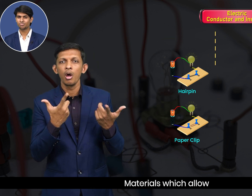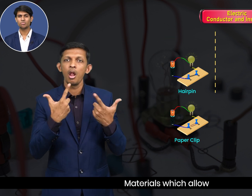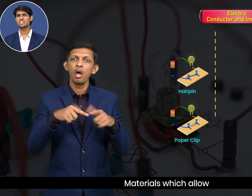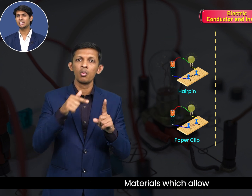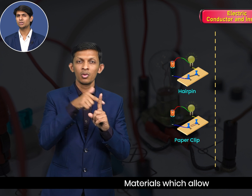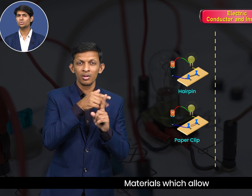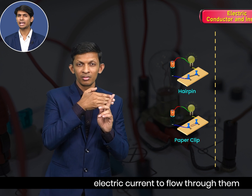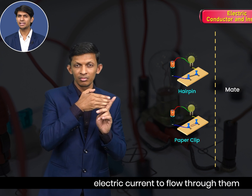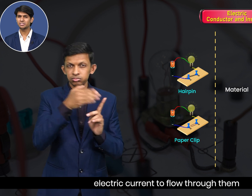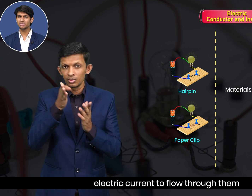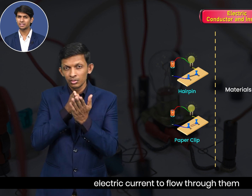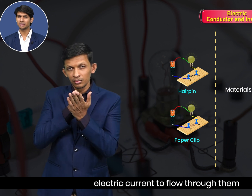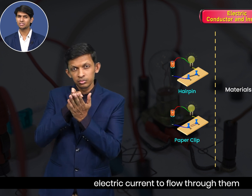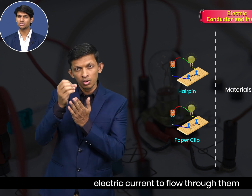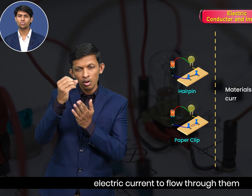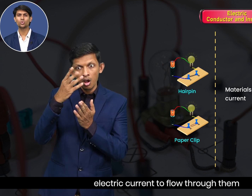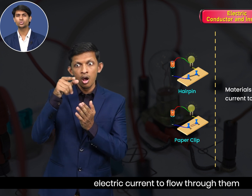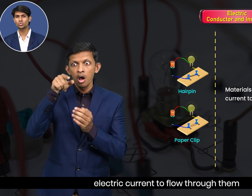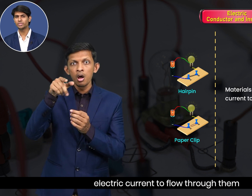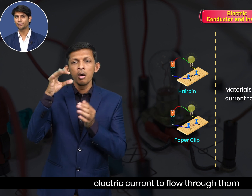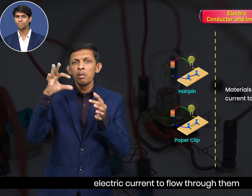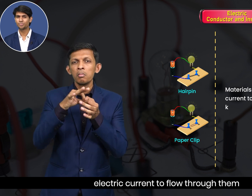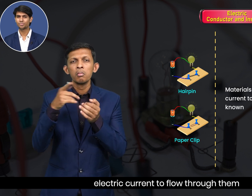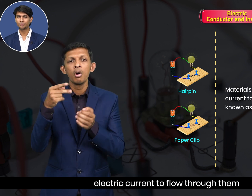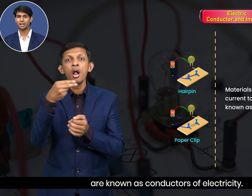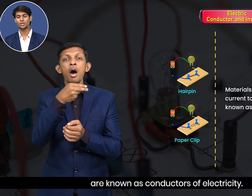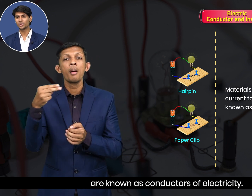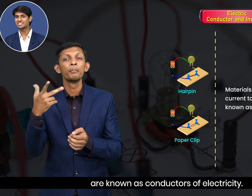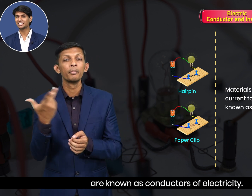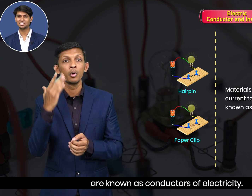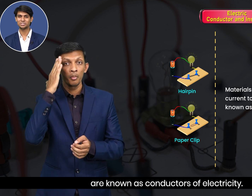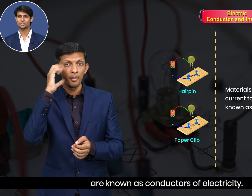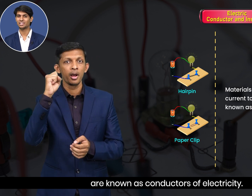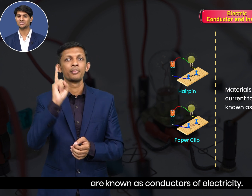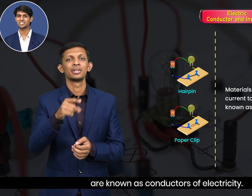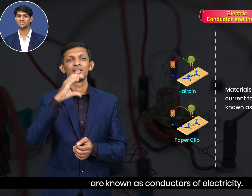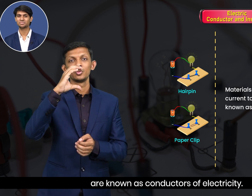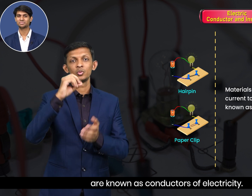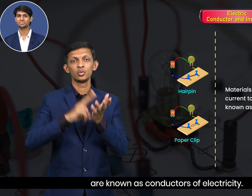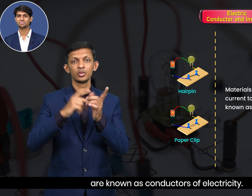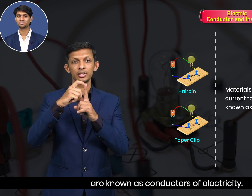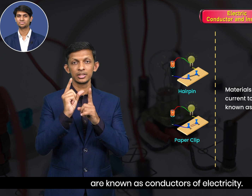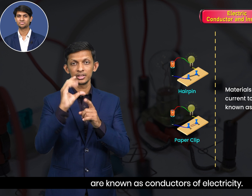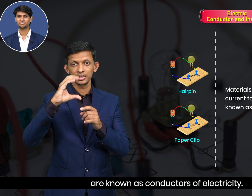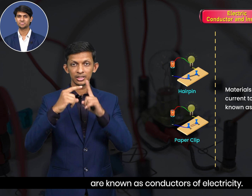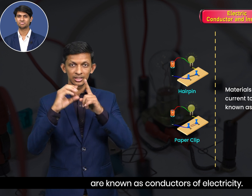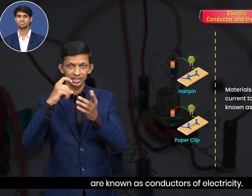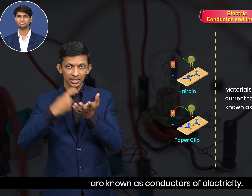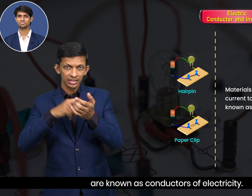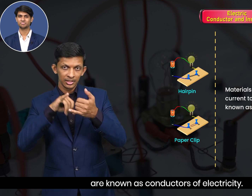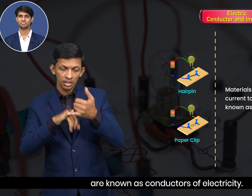Materials which allow electric current to flow through them are known as conductors of electricity.